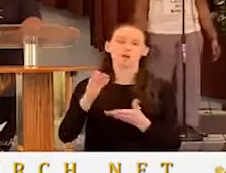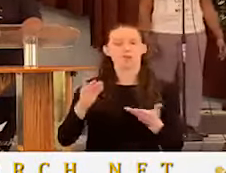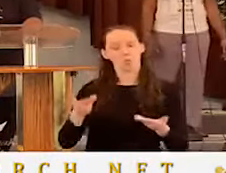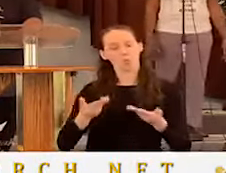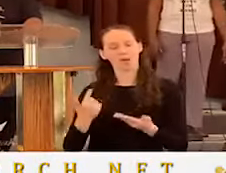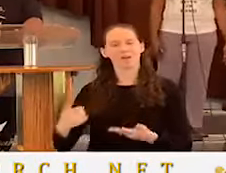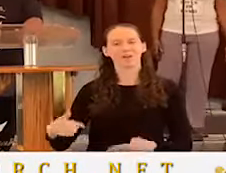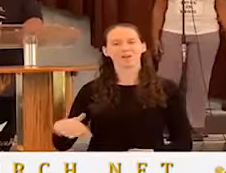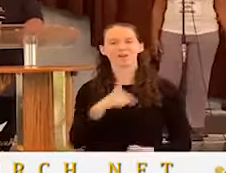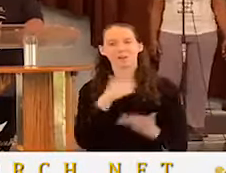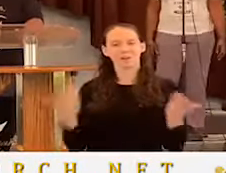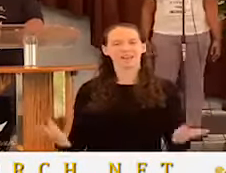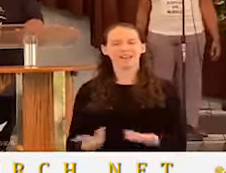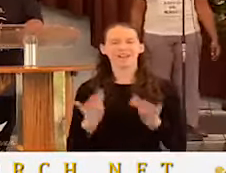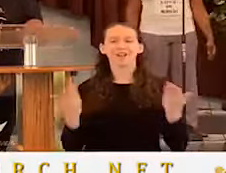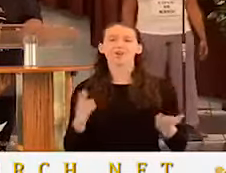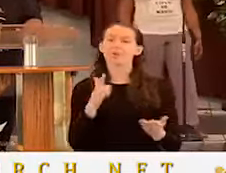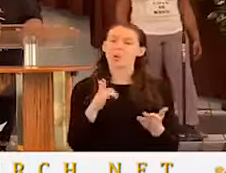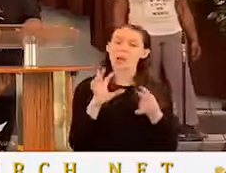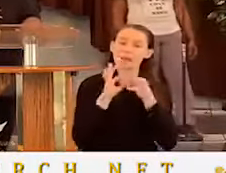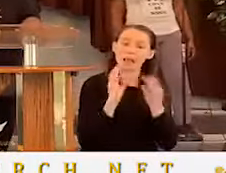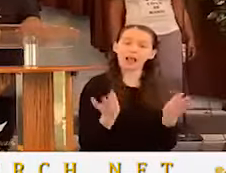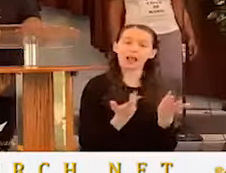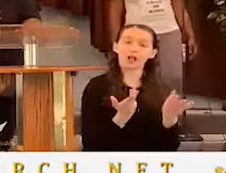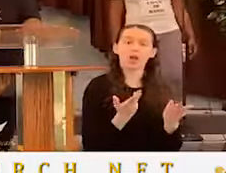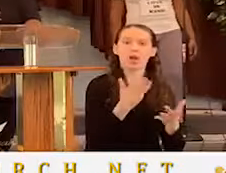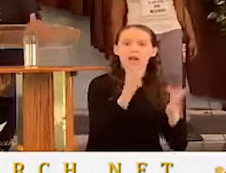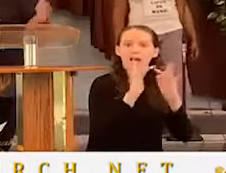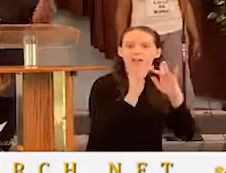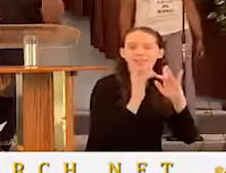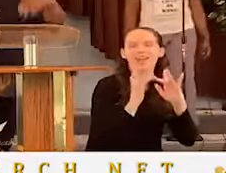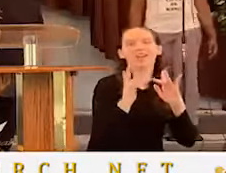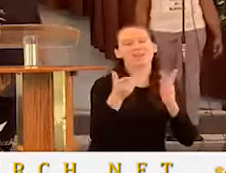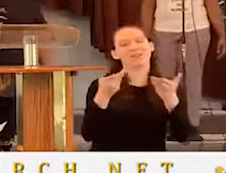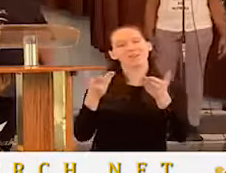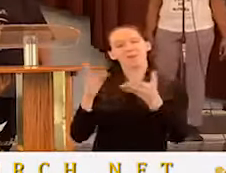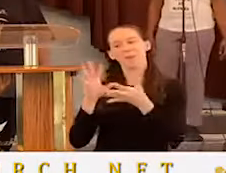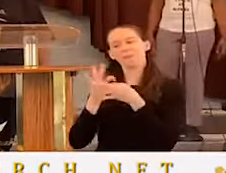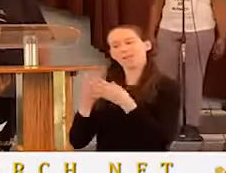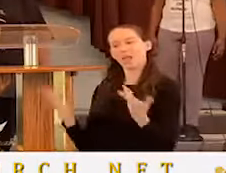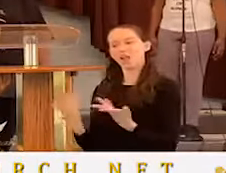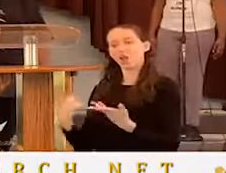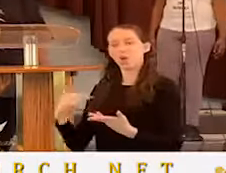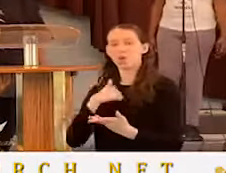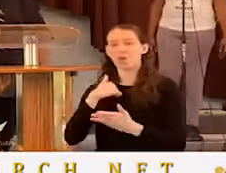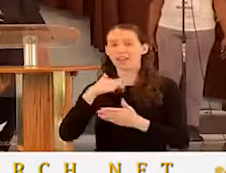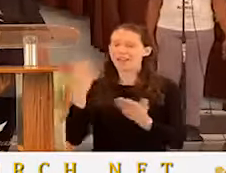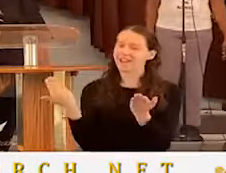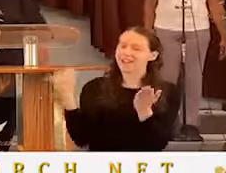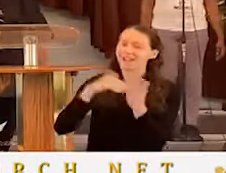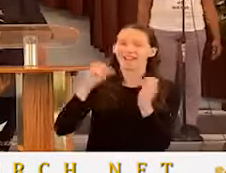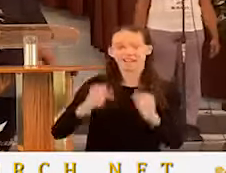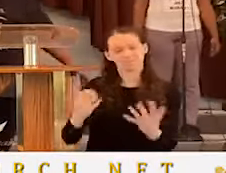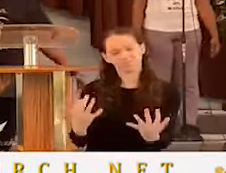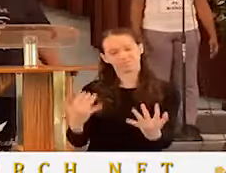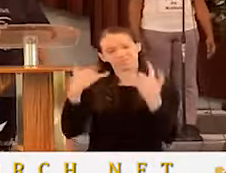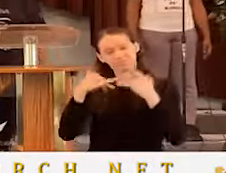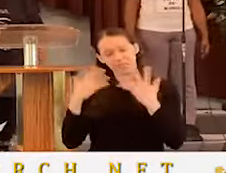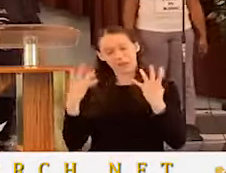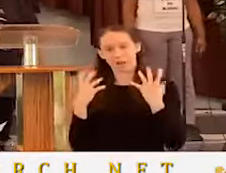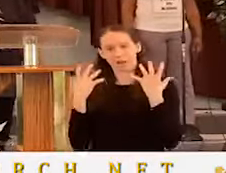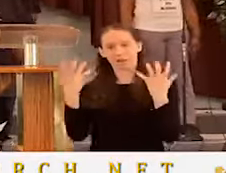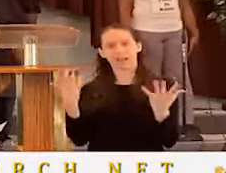here. You belong here online. You belong here when we are back here in this house together again.